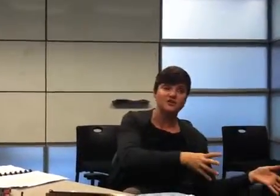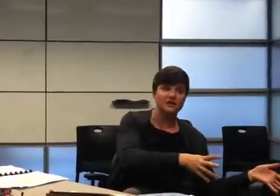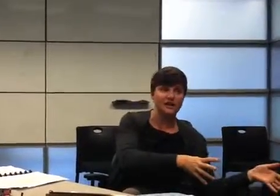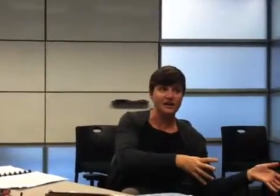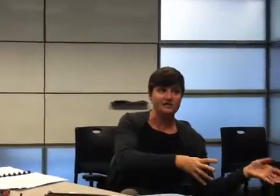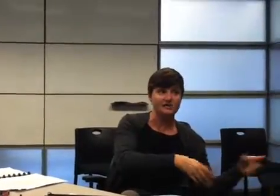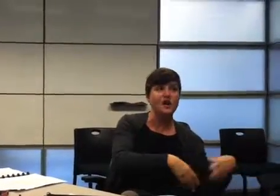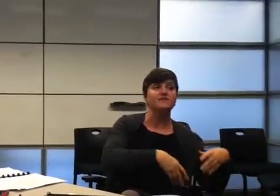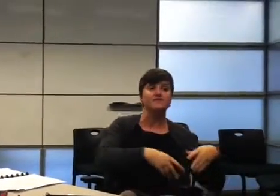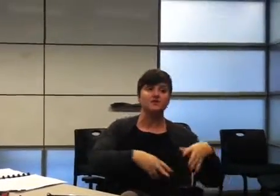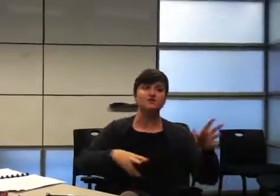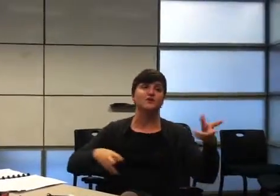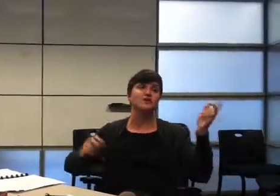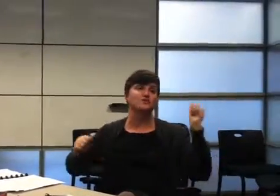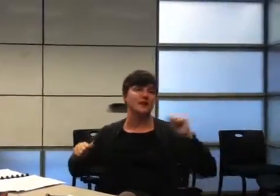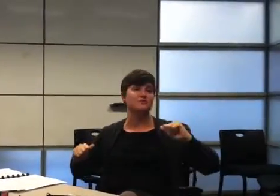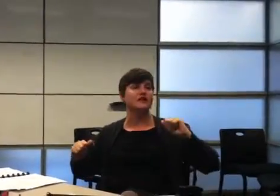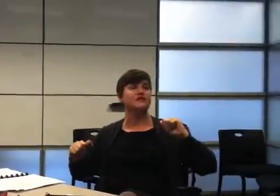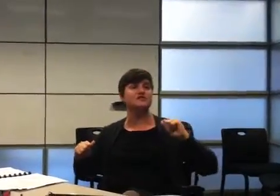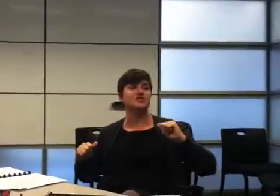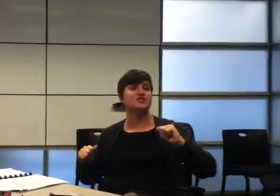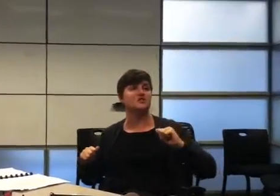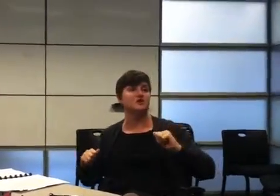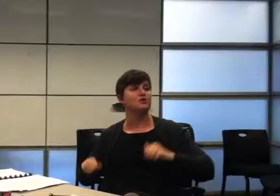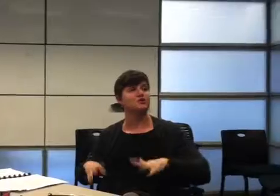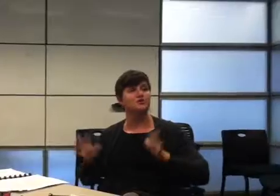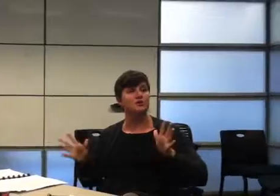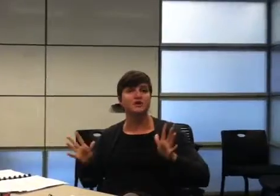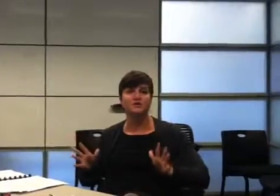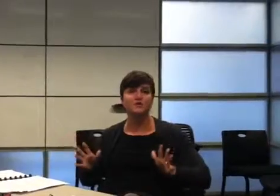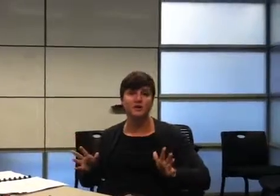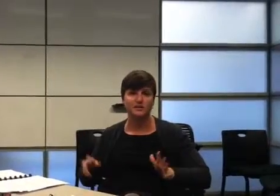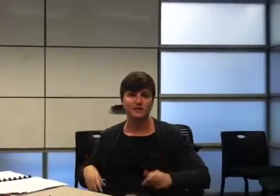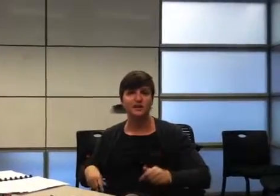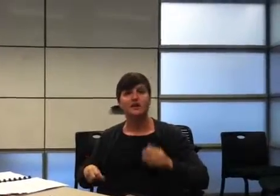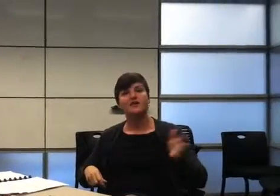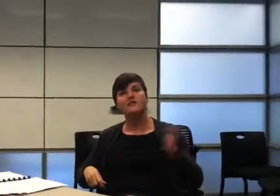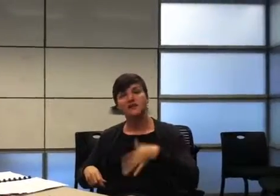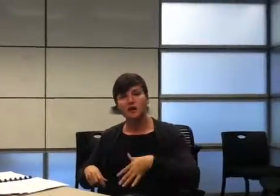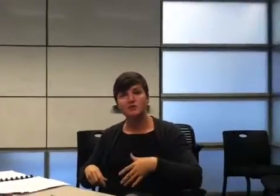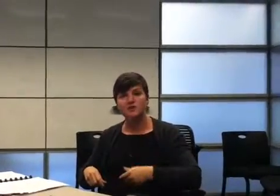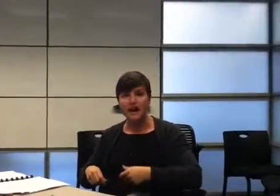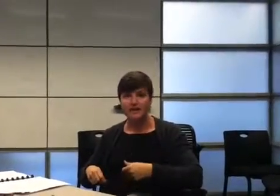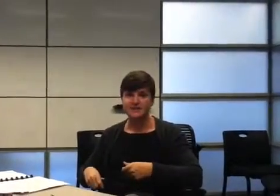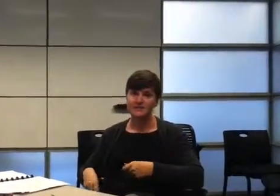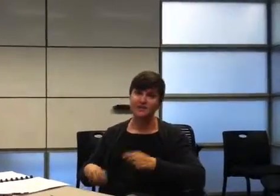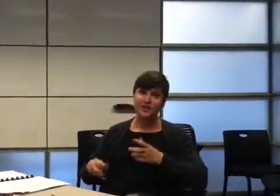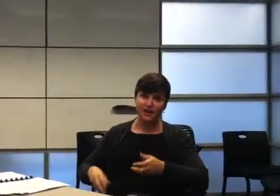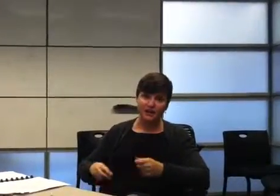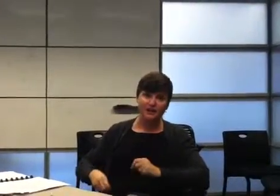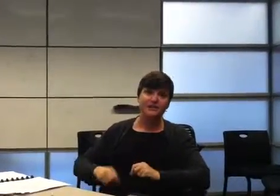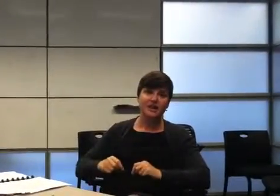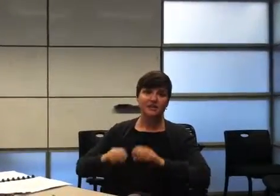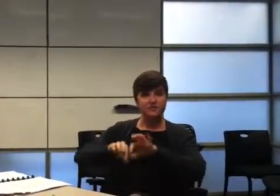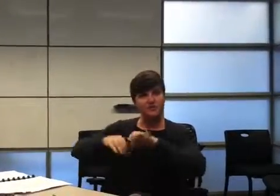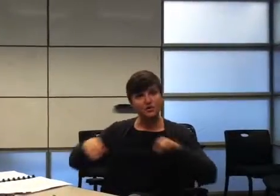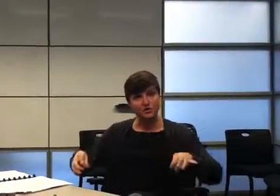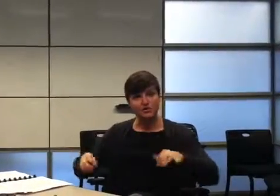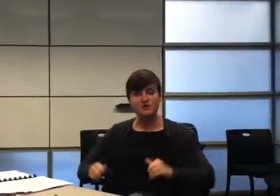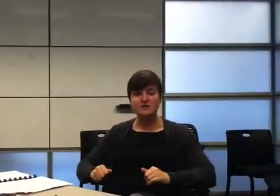study guide. You have 2 8 by 11 sheets of paper. You can put whatever you want on it. And then they come into class and I'll say, okay, now you have to fold one of those